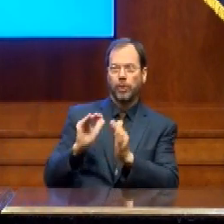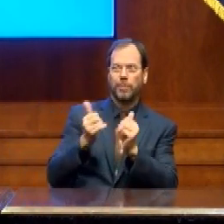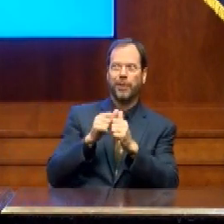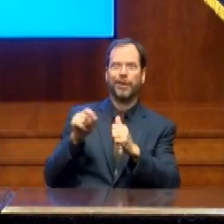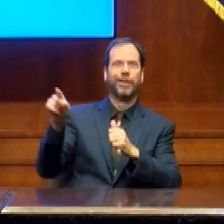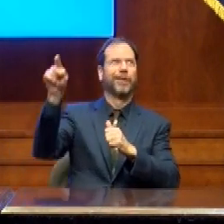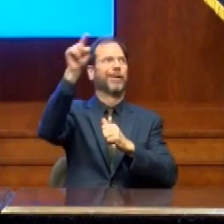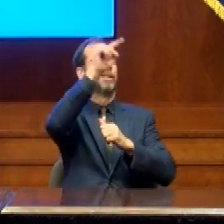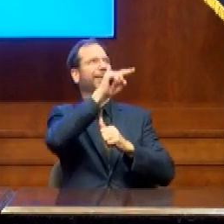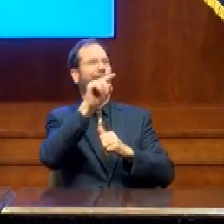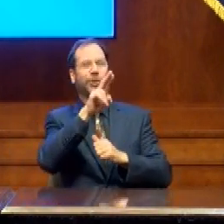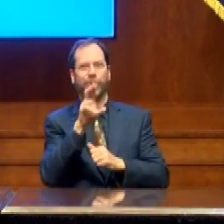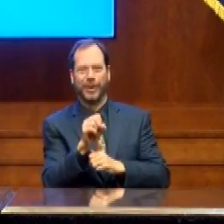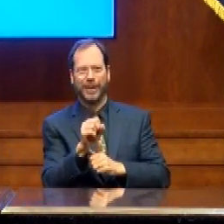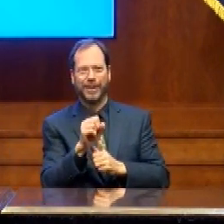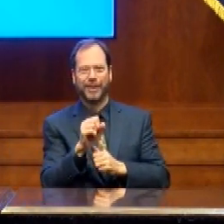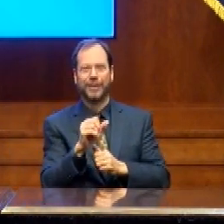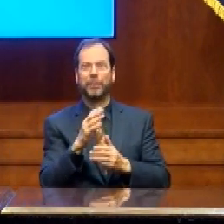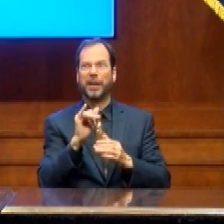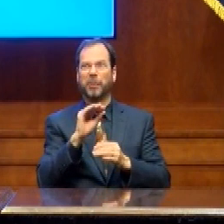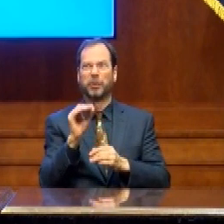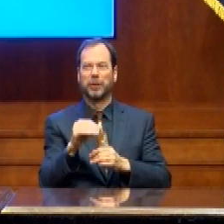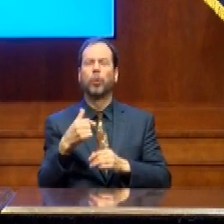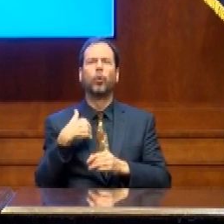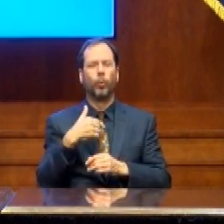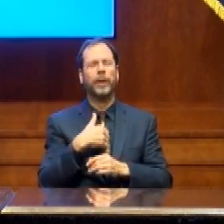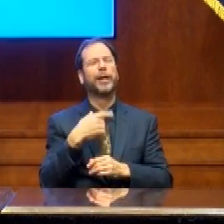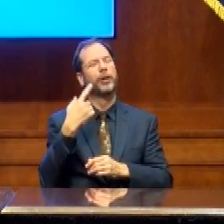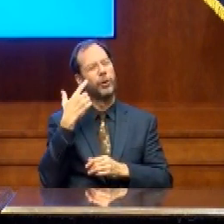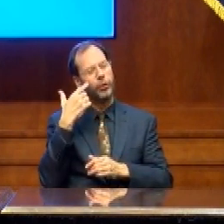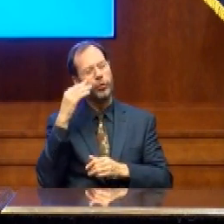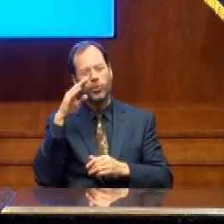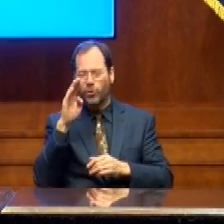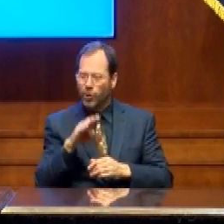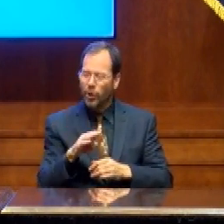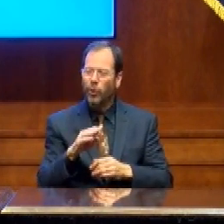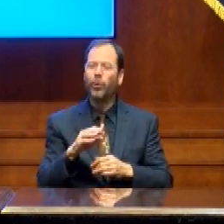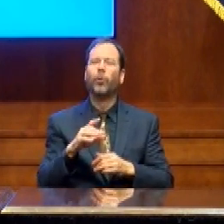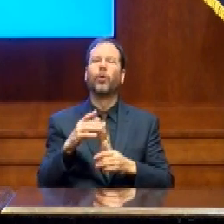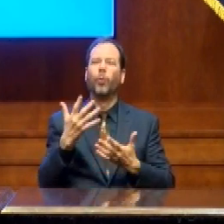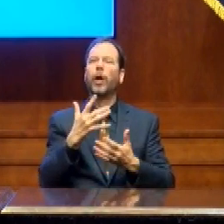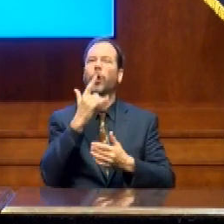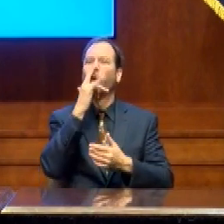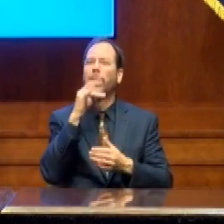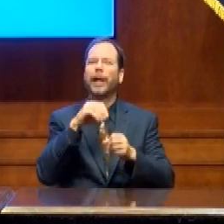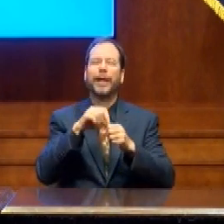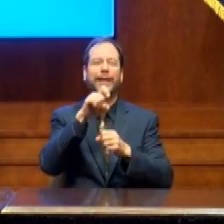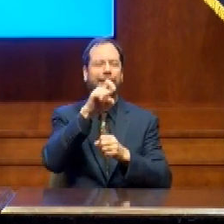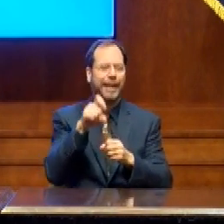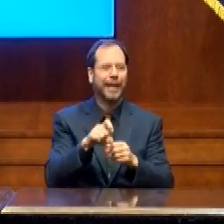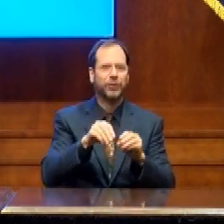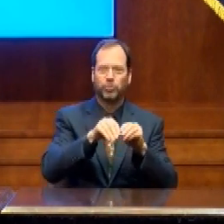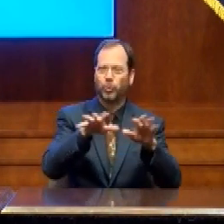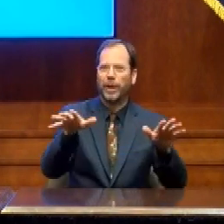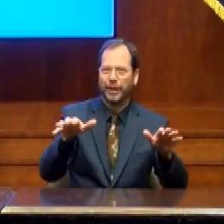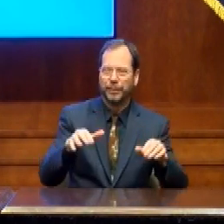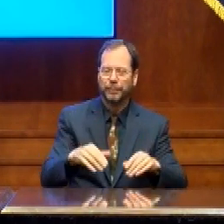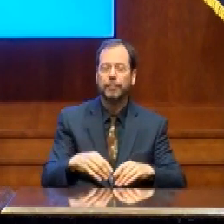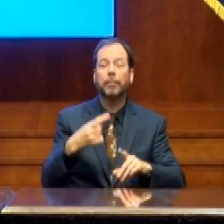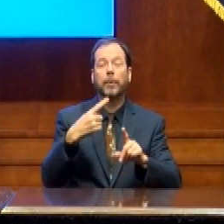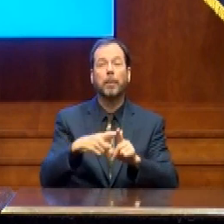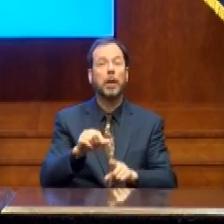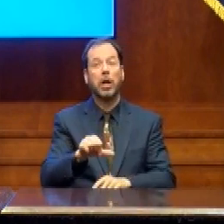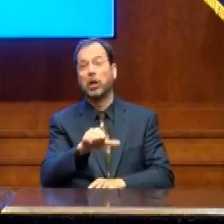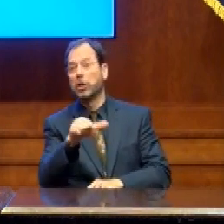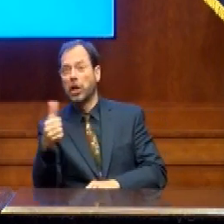some other states percentage-wise, we know for a fact what COVID-19 looks like in the state of Texas. And then there's another